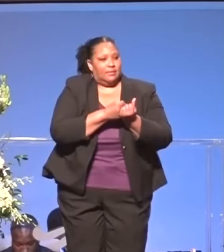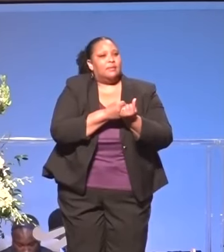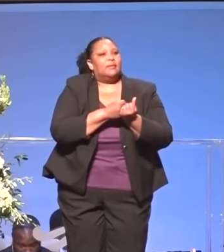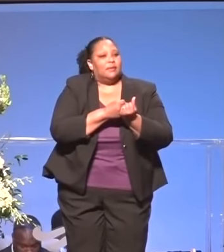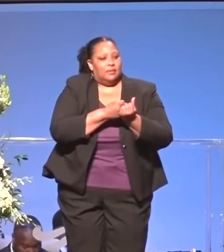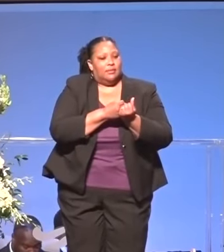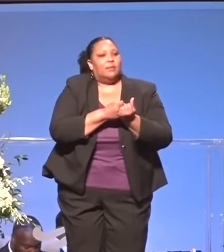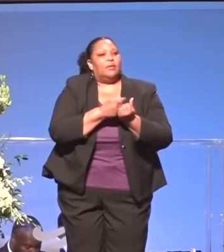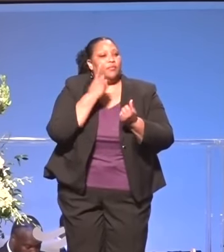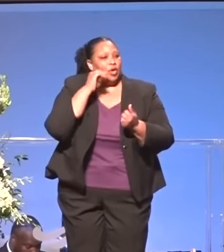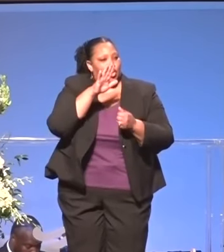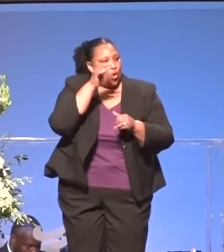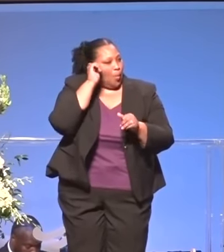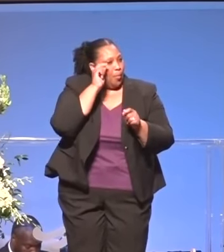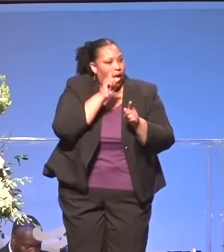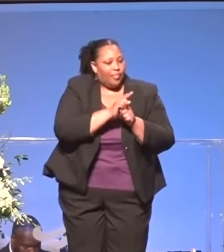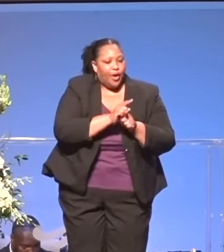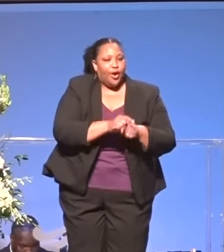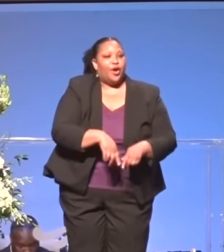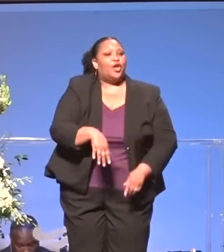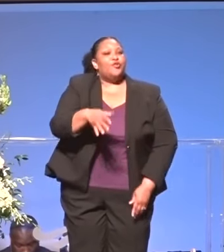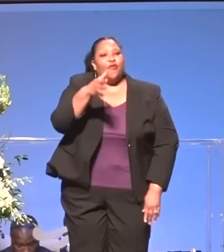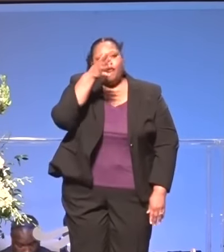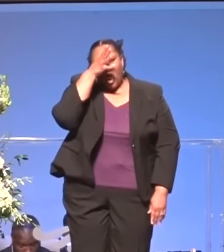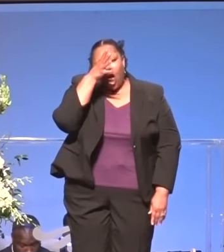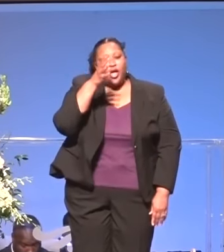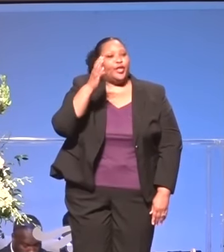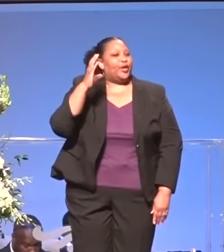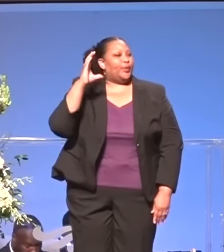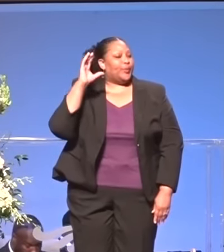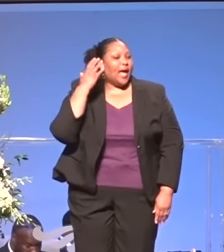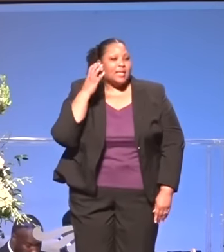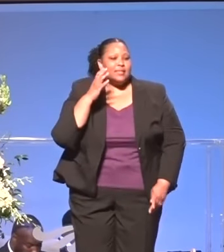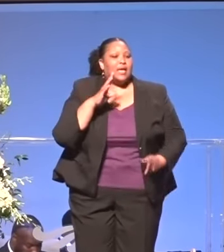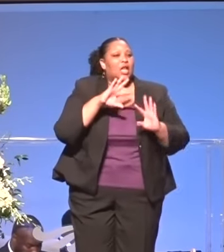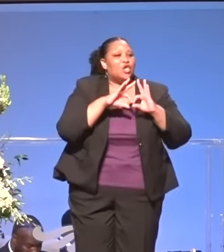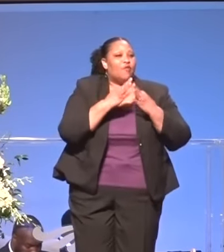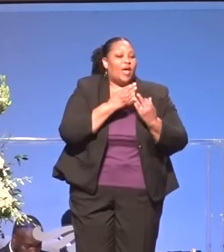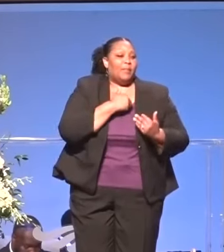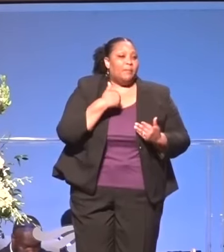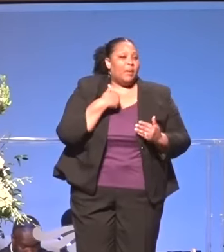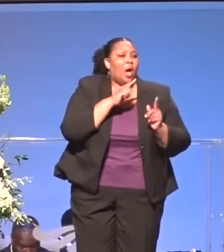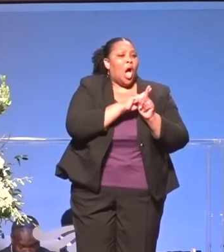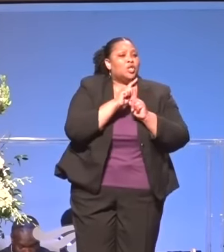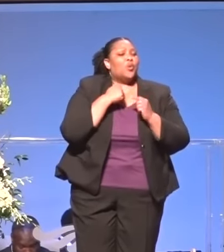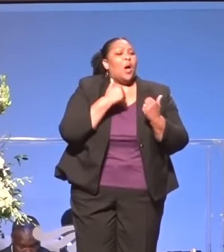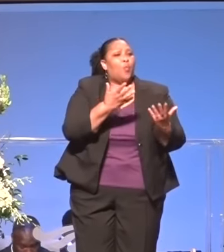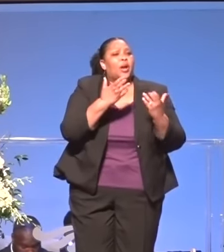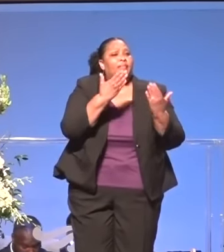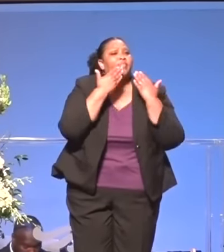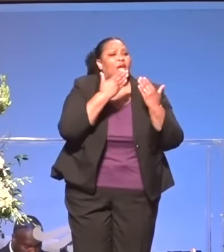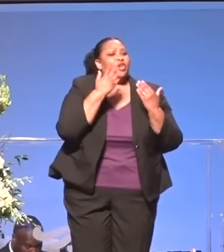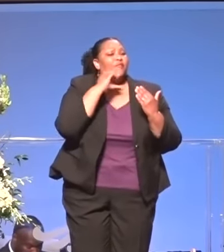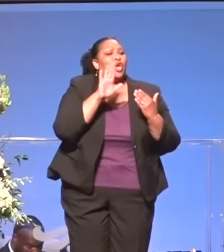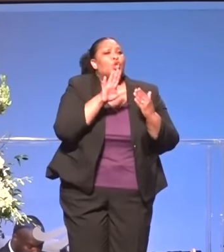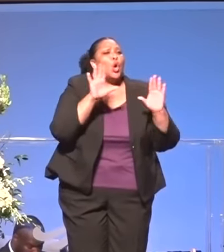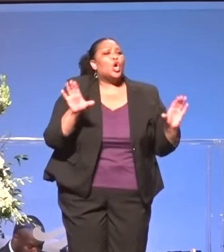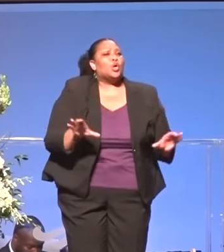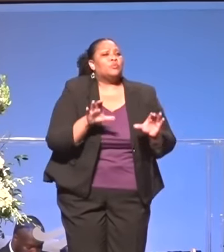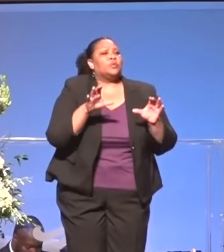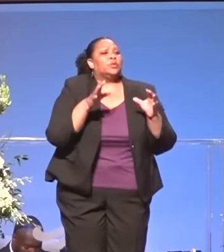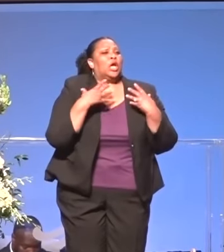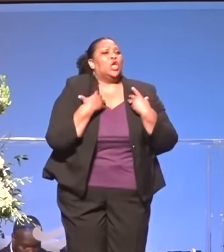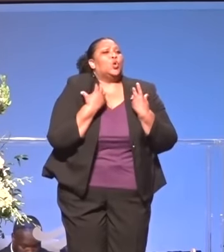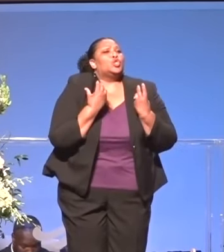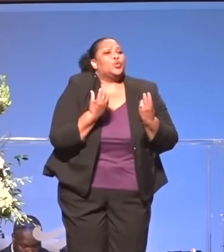gap for your brother, your father, your cousin, your family member. and let me thank you for your courage and